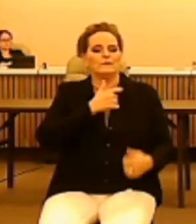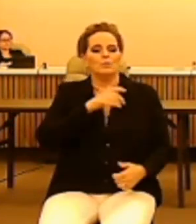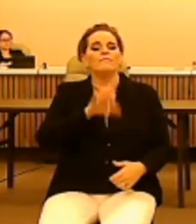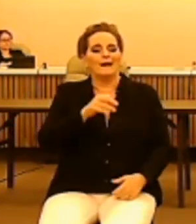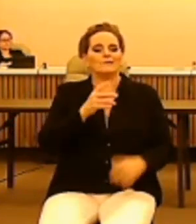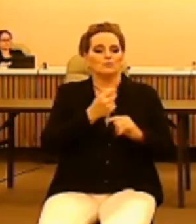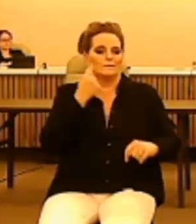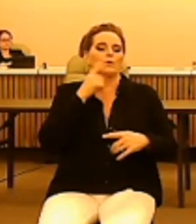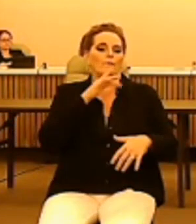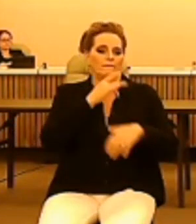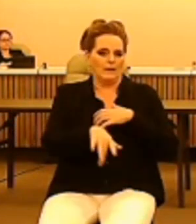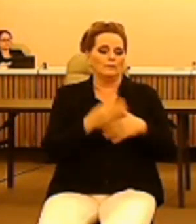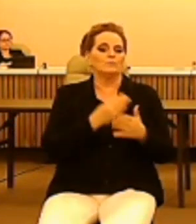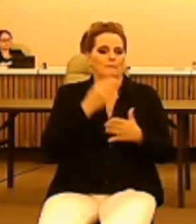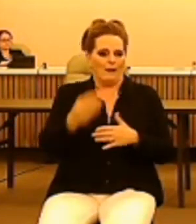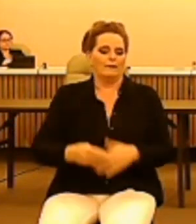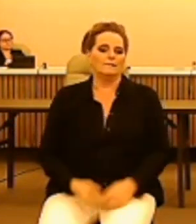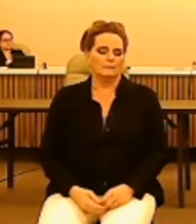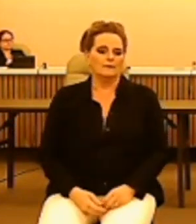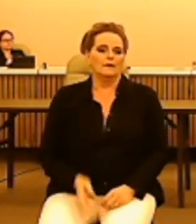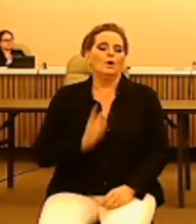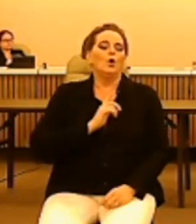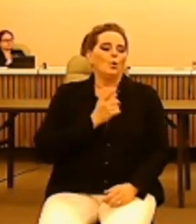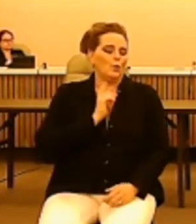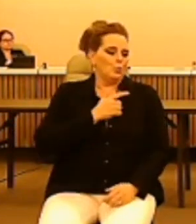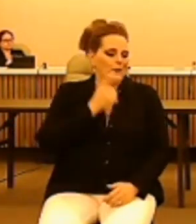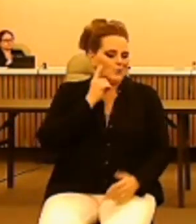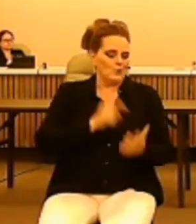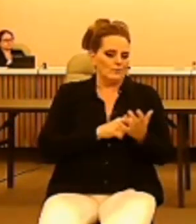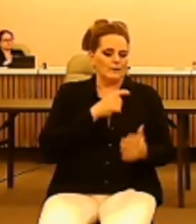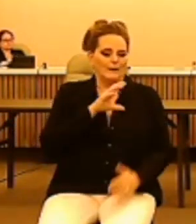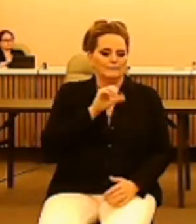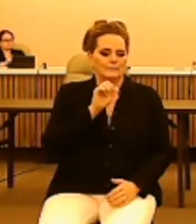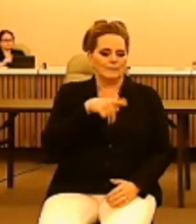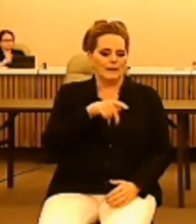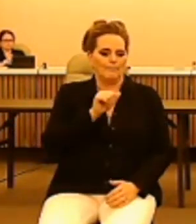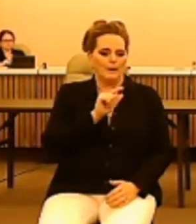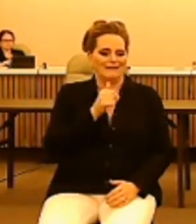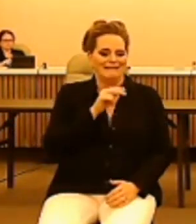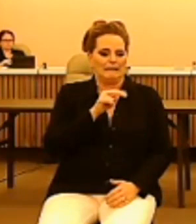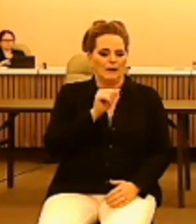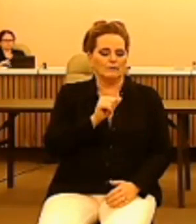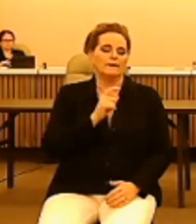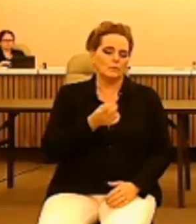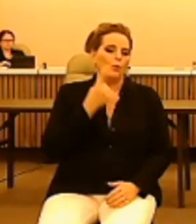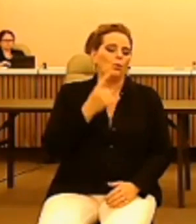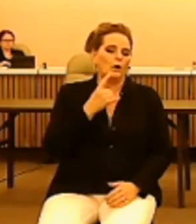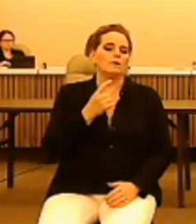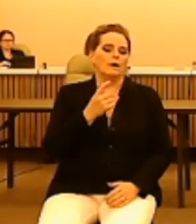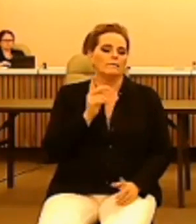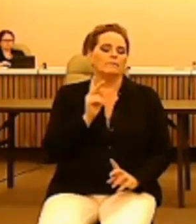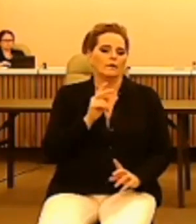trucks available. We were notified by Capolino, who is one of our suppliers, typically through the mini